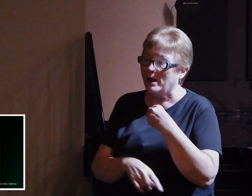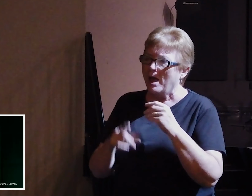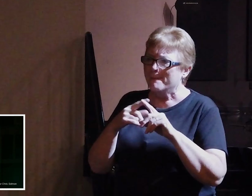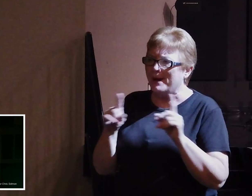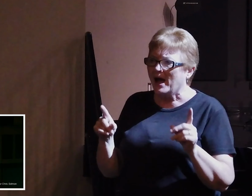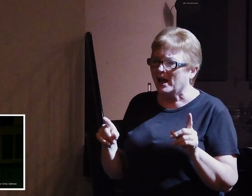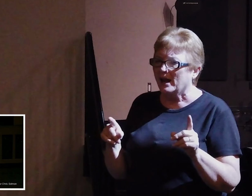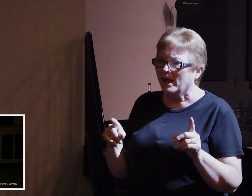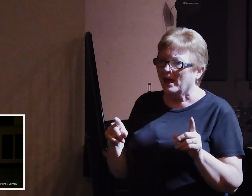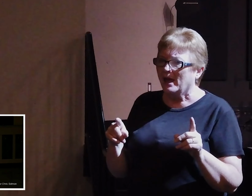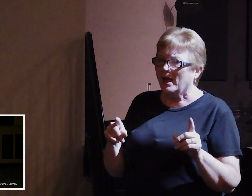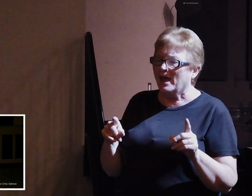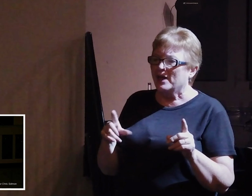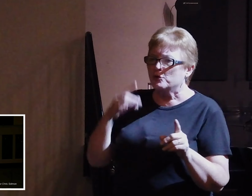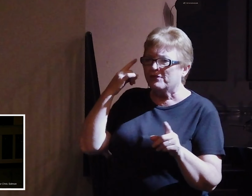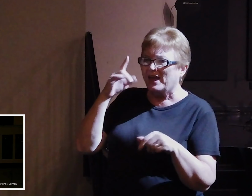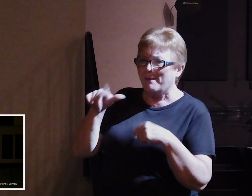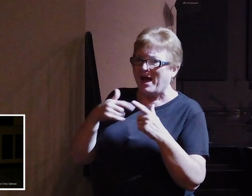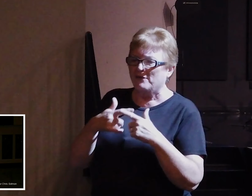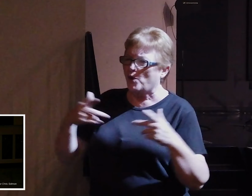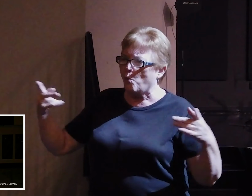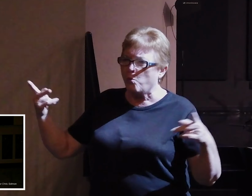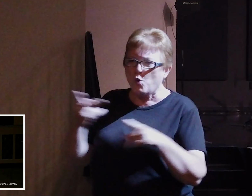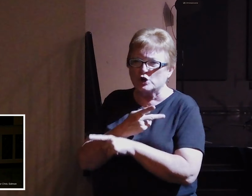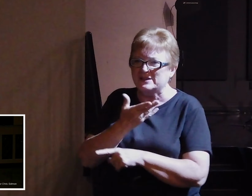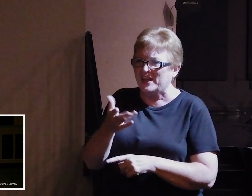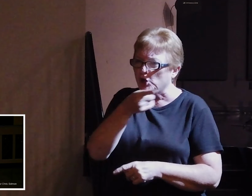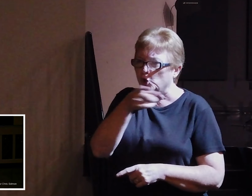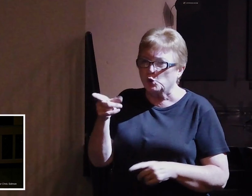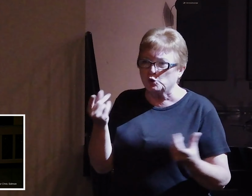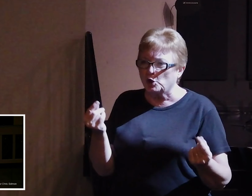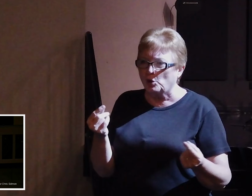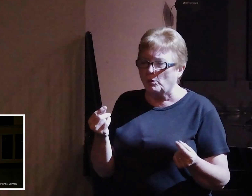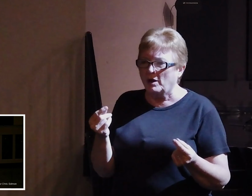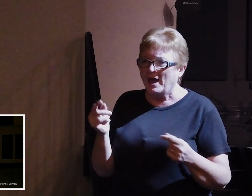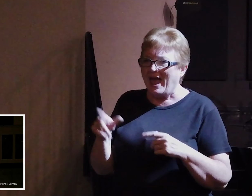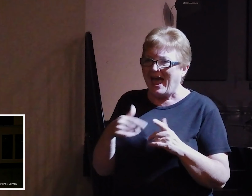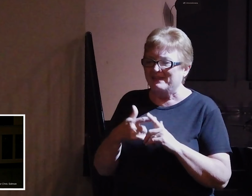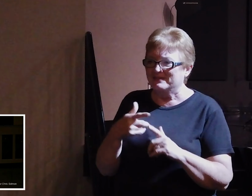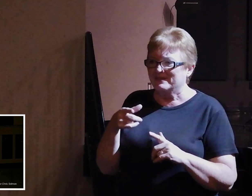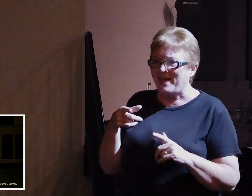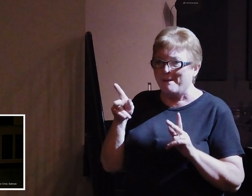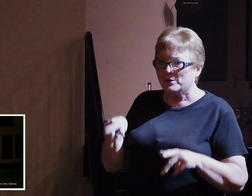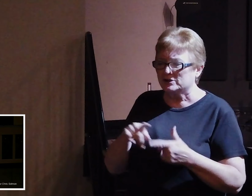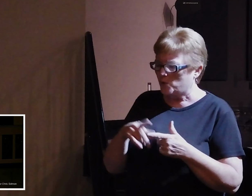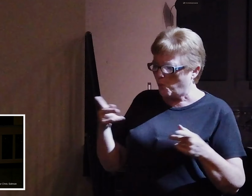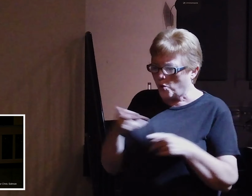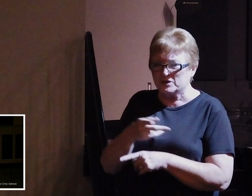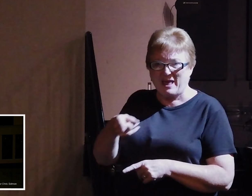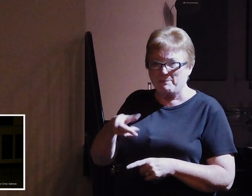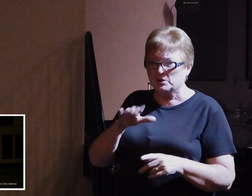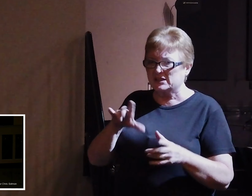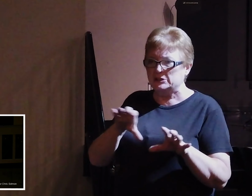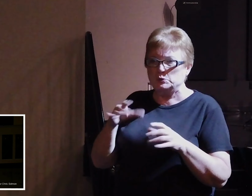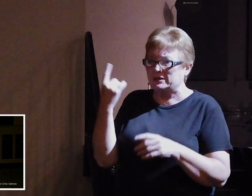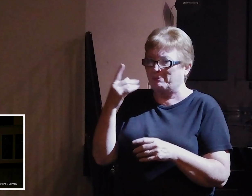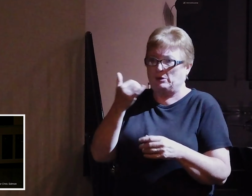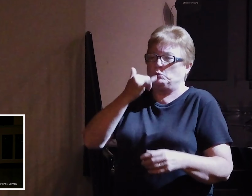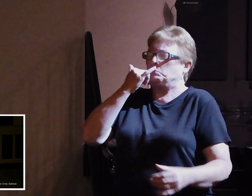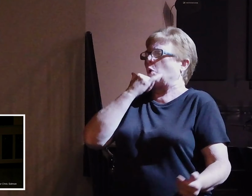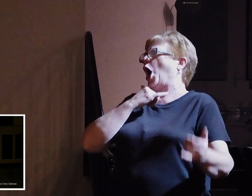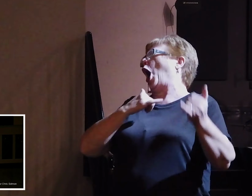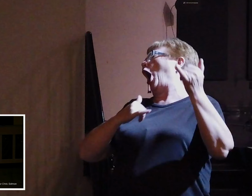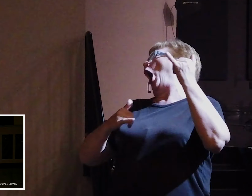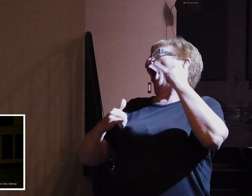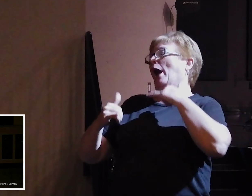Christ. At the end of the age, that person's not going to pay for that sin. Christ is going to pay for that